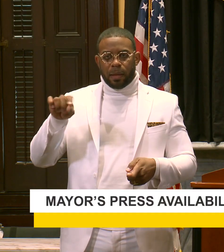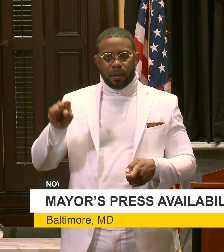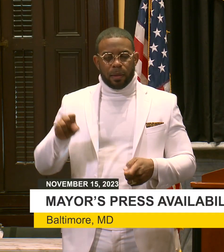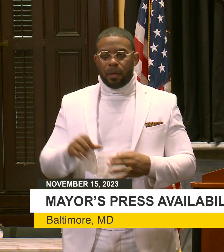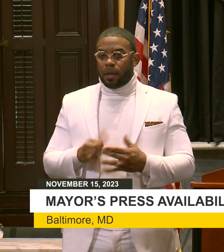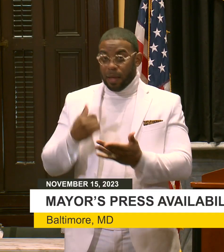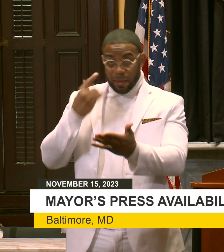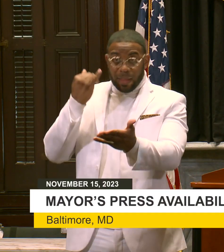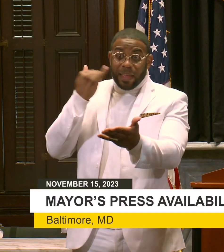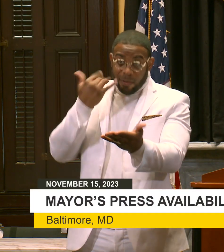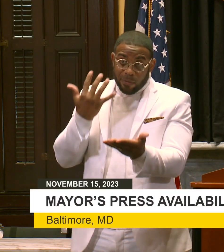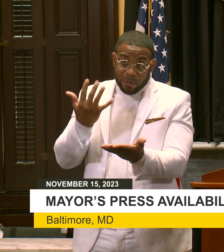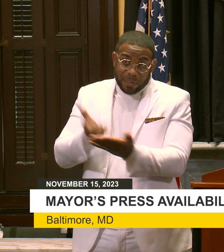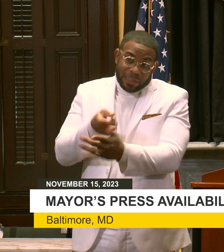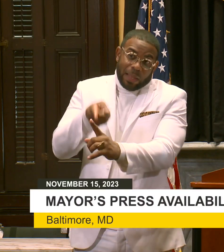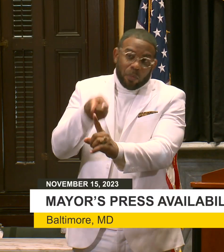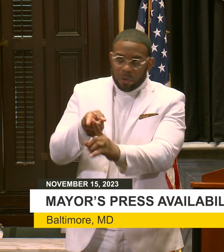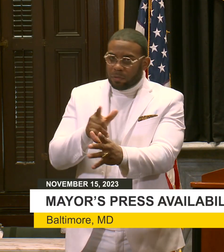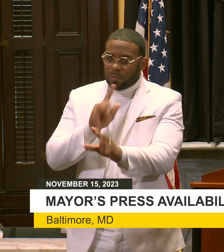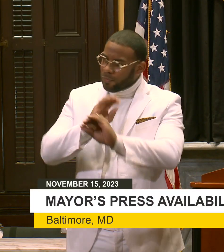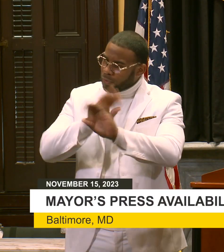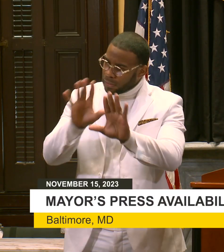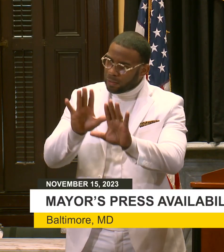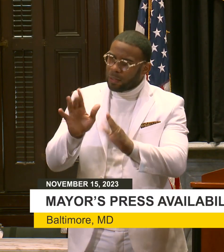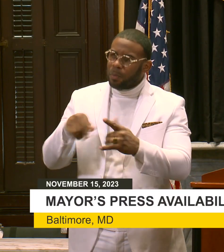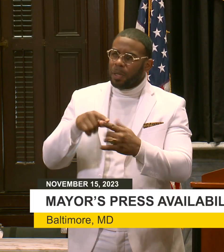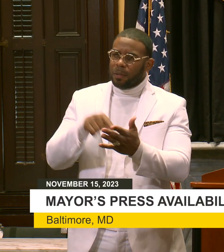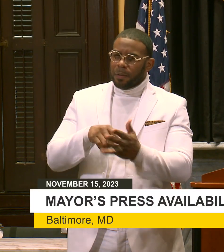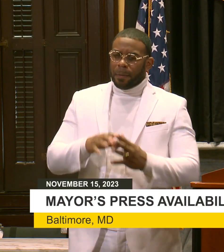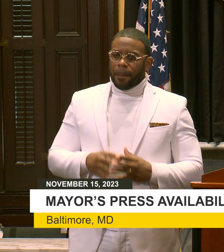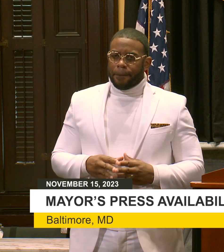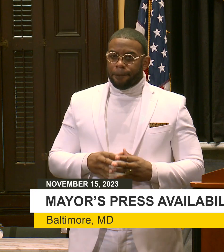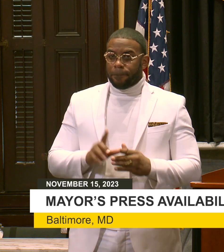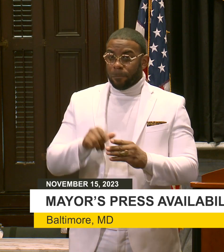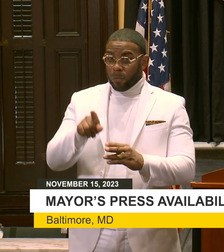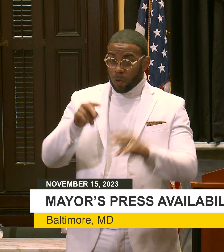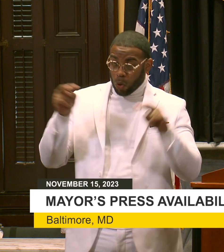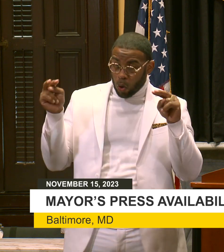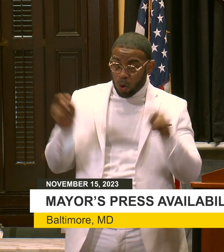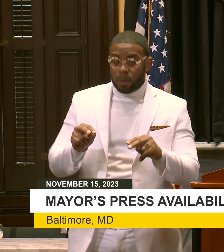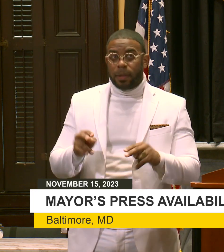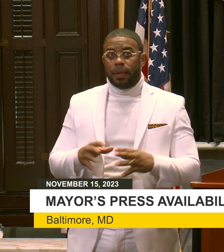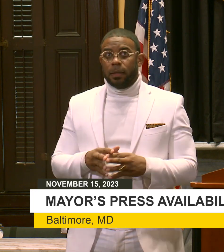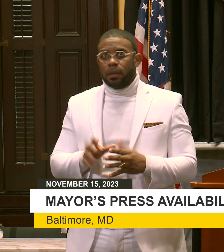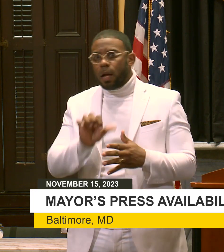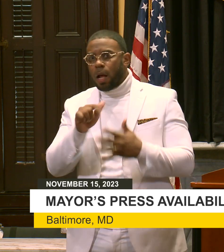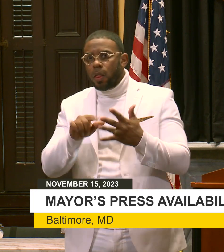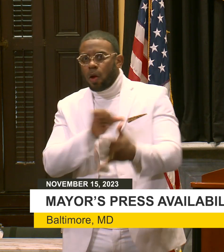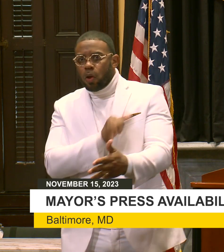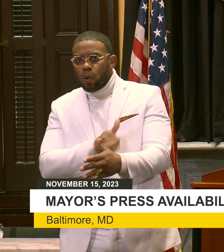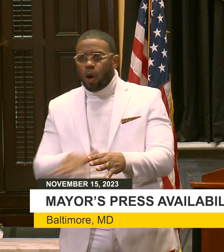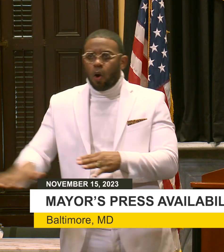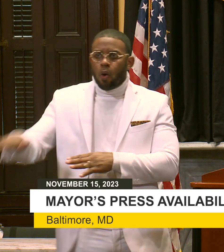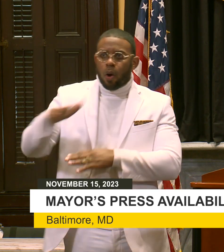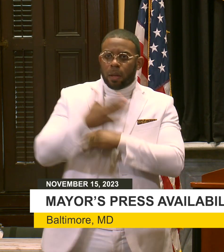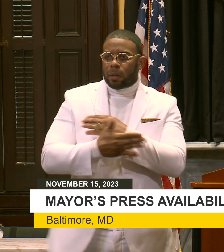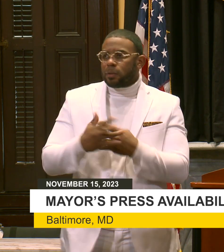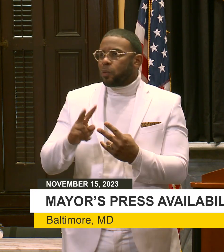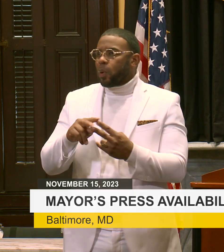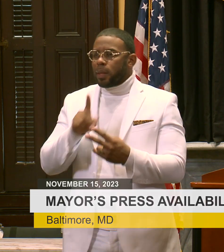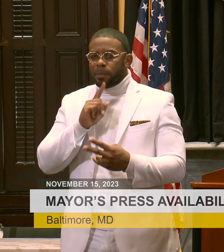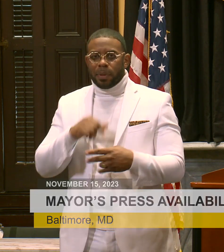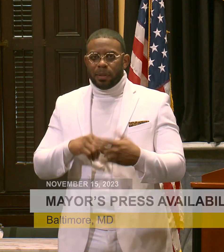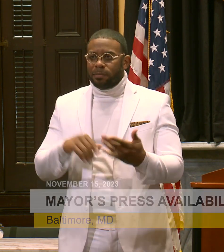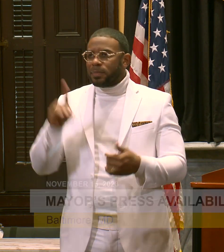think that if we get to that point, and we'll be very clear again about this, right? When you look at other authorities across the country, whether it